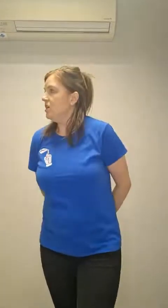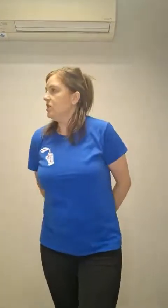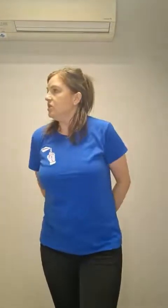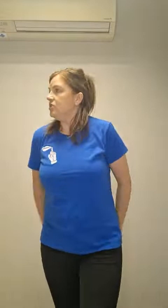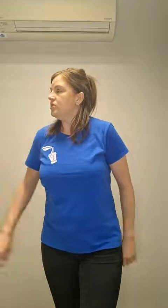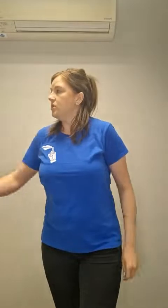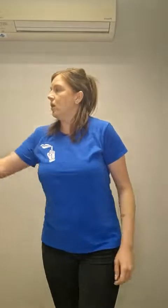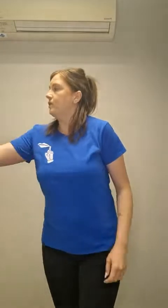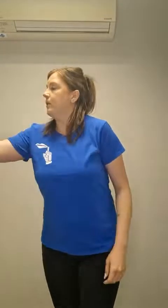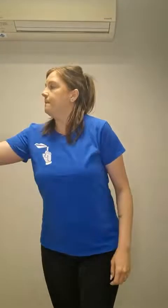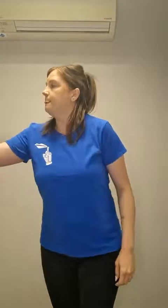So,